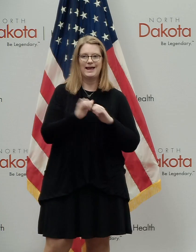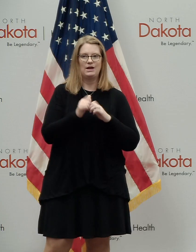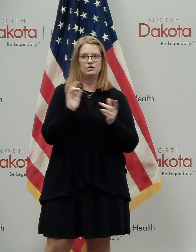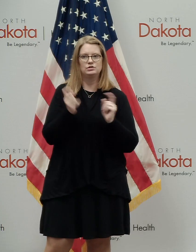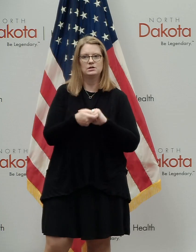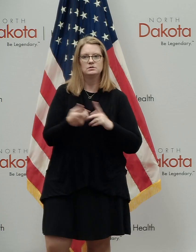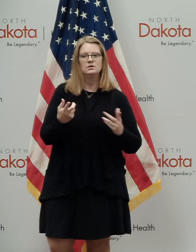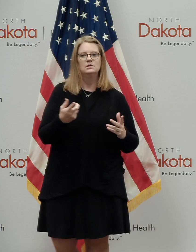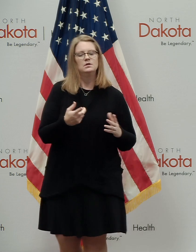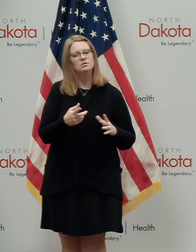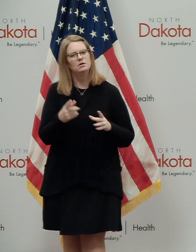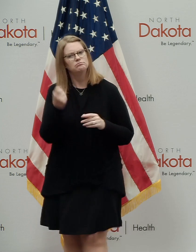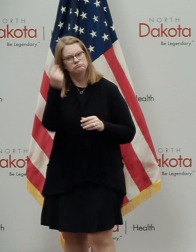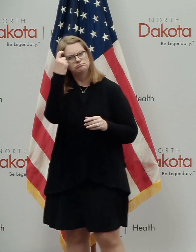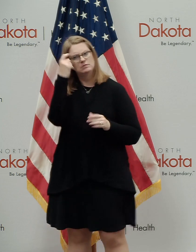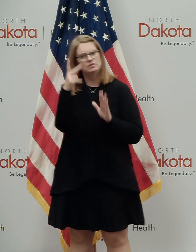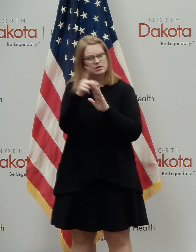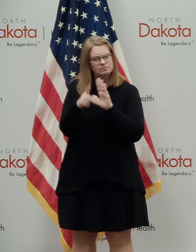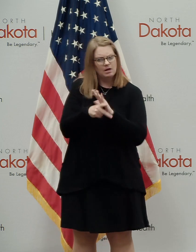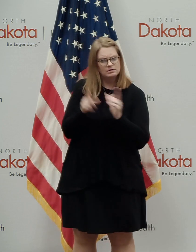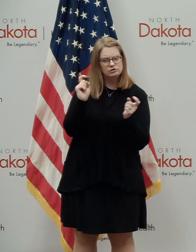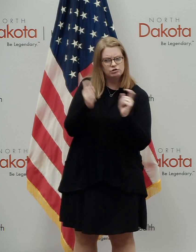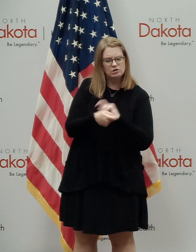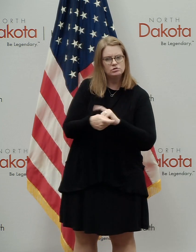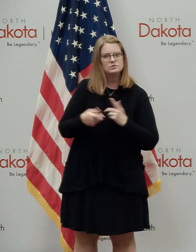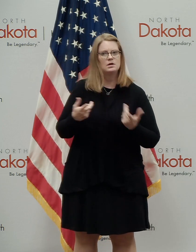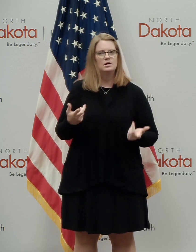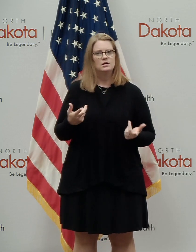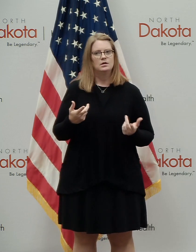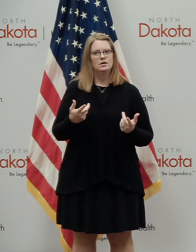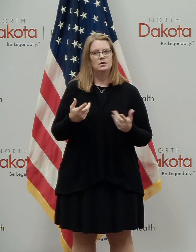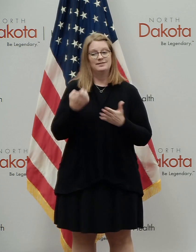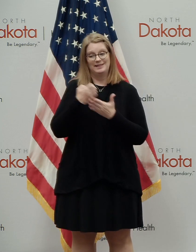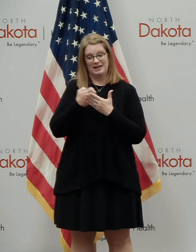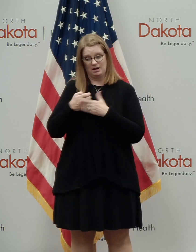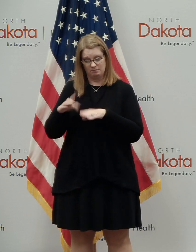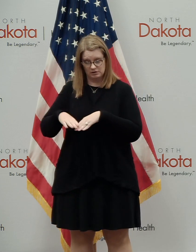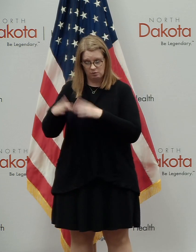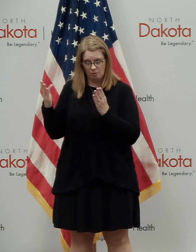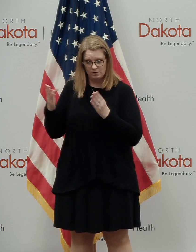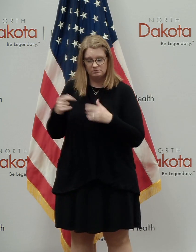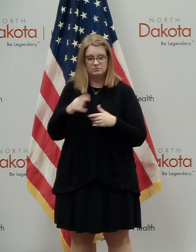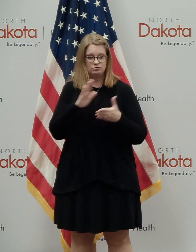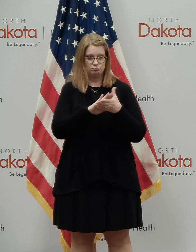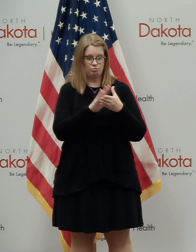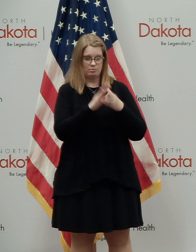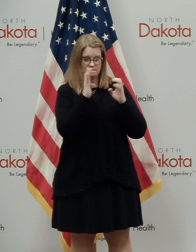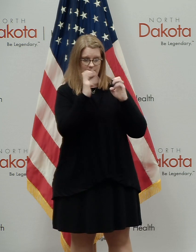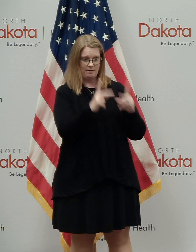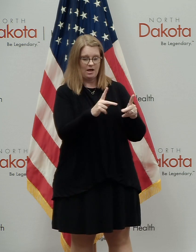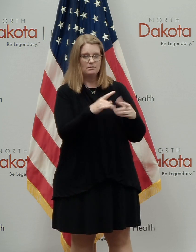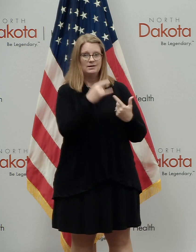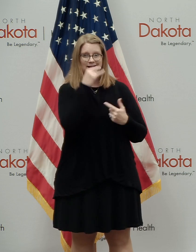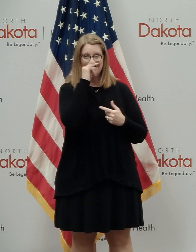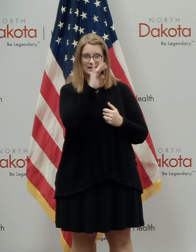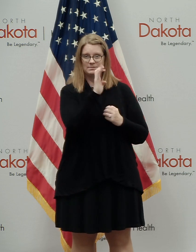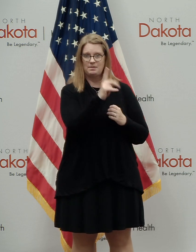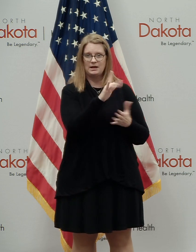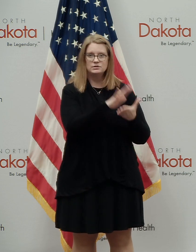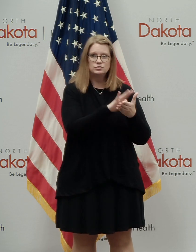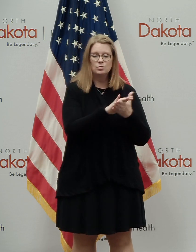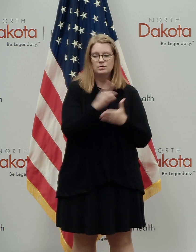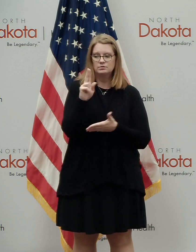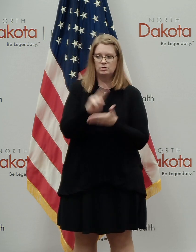have been major policy changes. We've got the economy open. We've got our schools back, kids back in school. We've